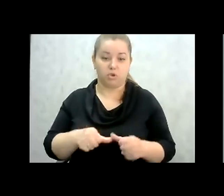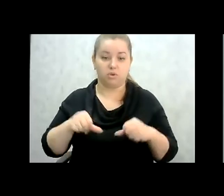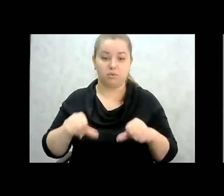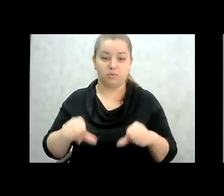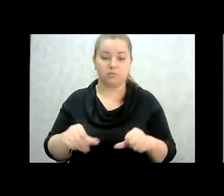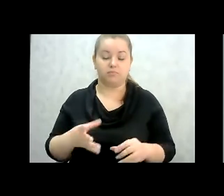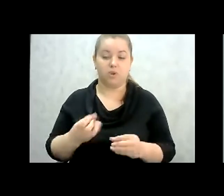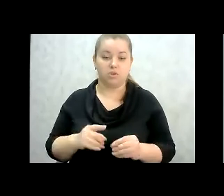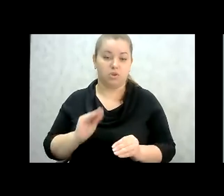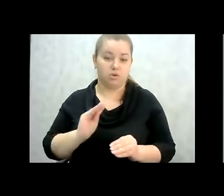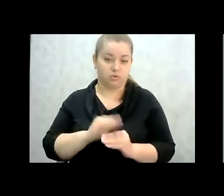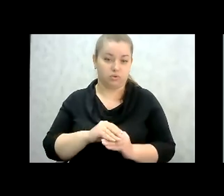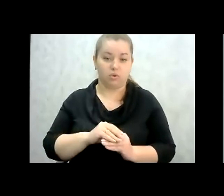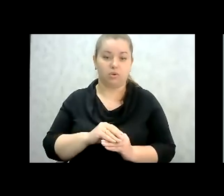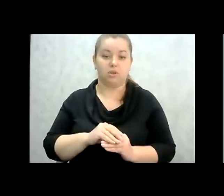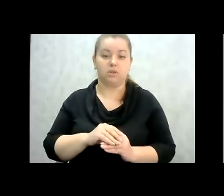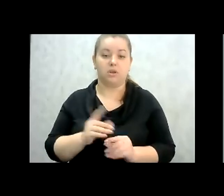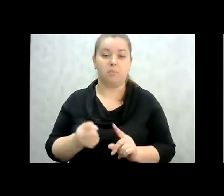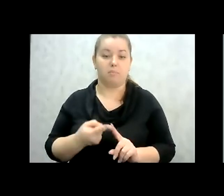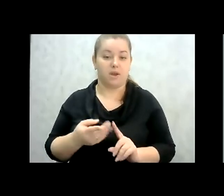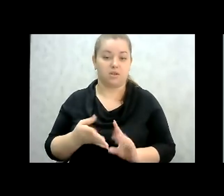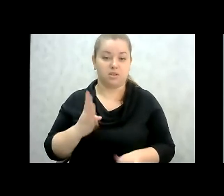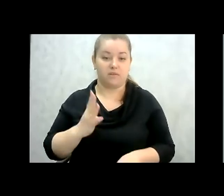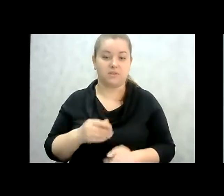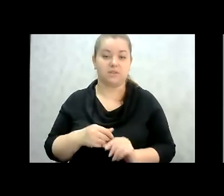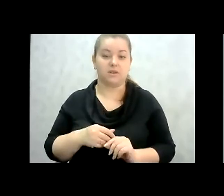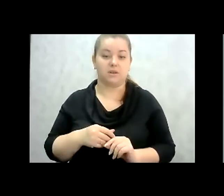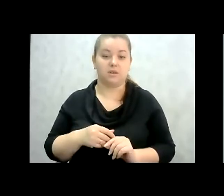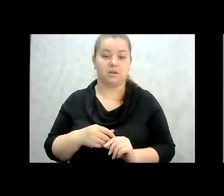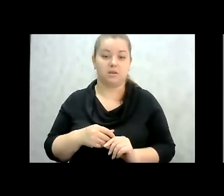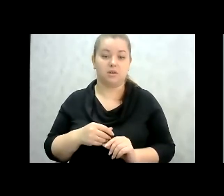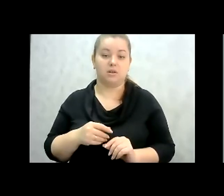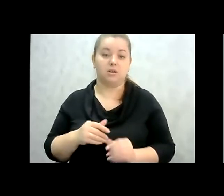no persons willing to become members of the commissions.